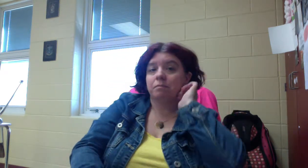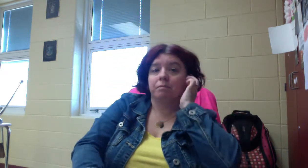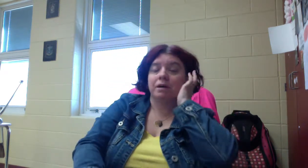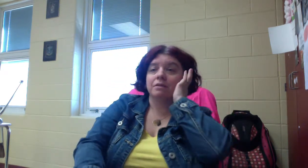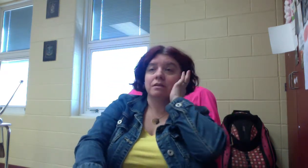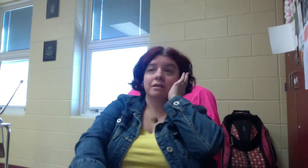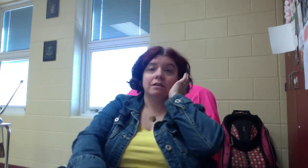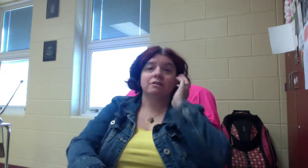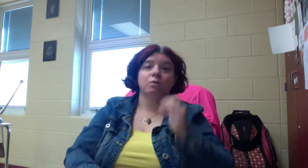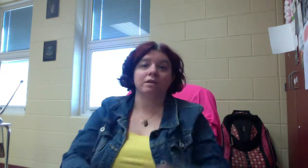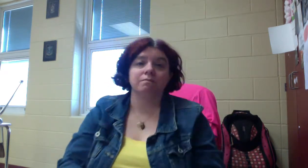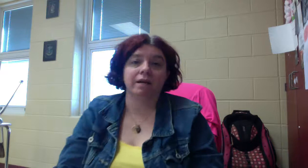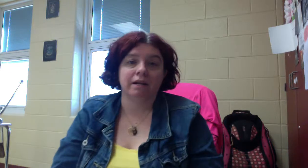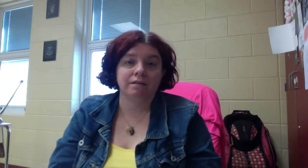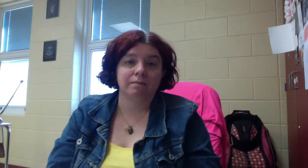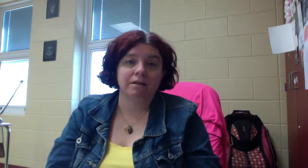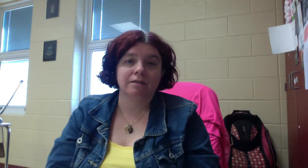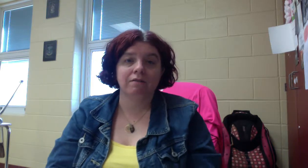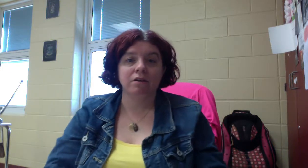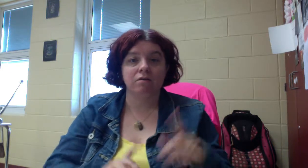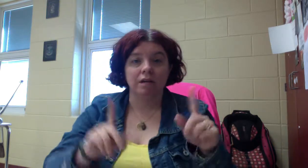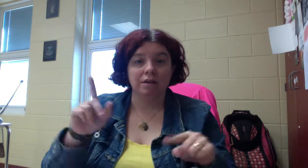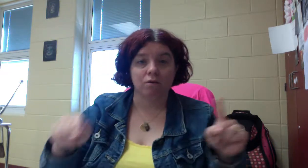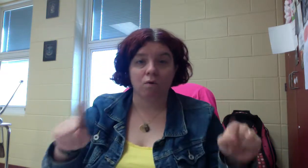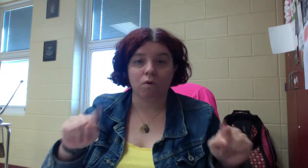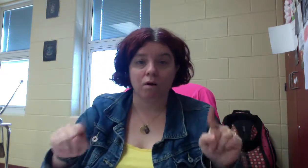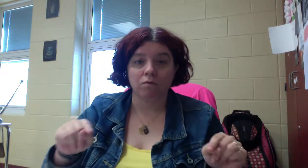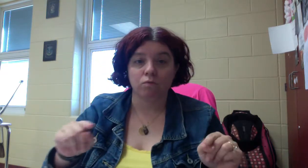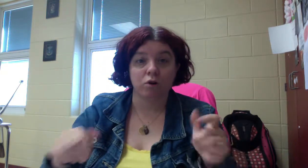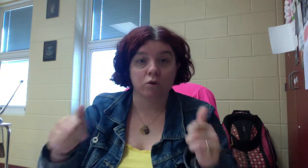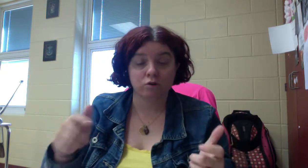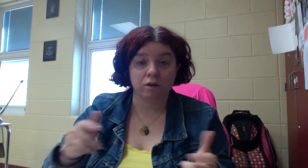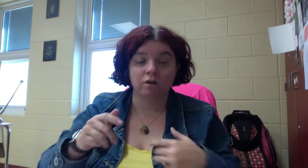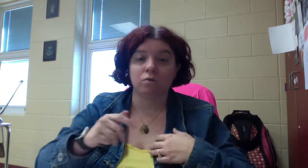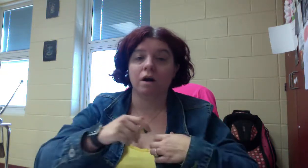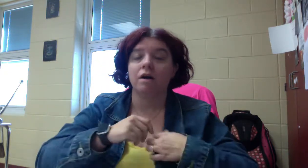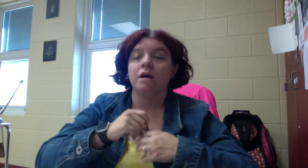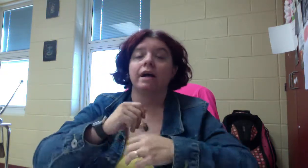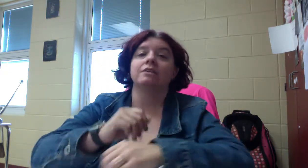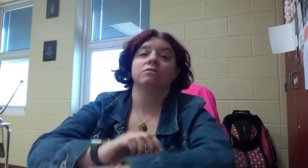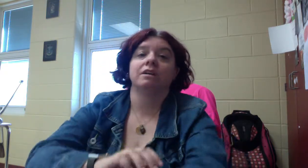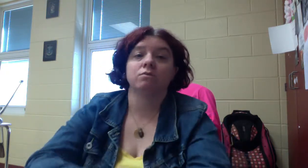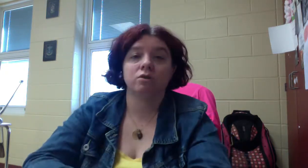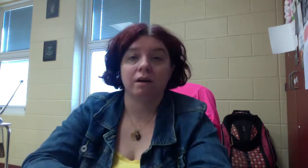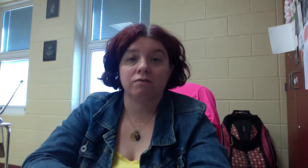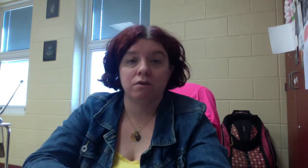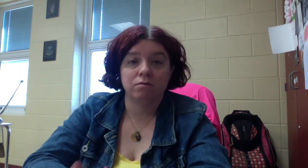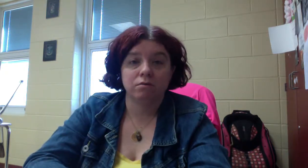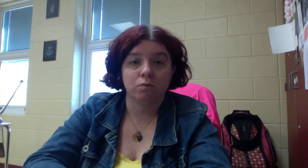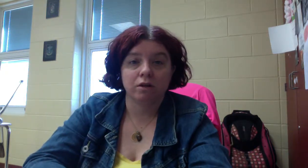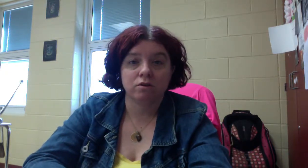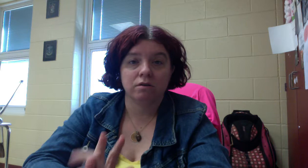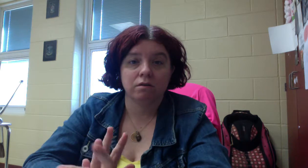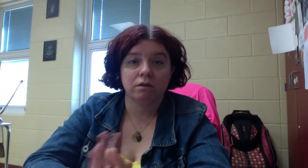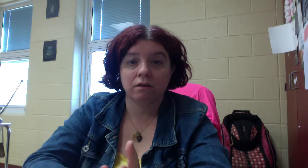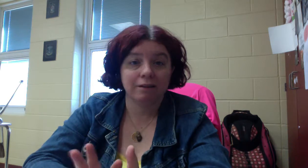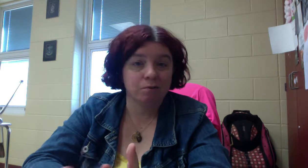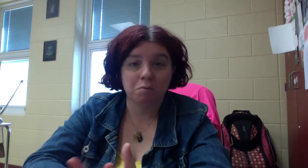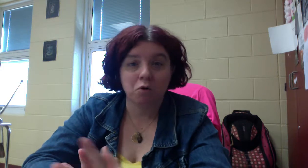but it's what it's meaning. It's giving you an either or. Which one do you want? And so that's what you have to use the which. That's what we normally